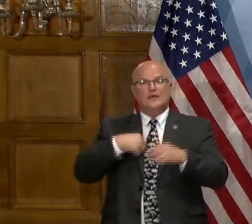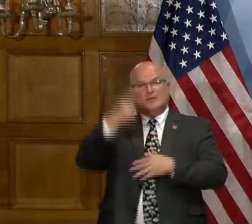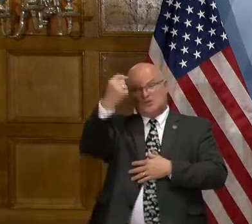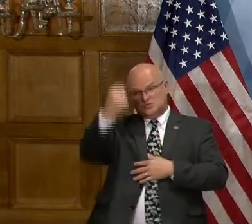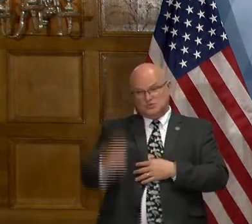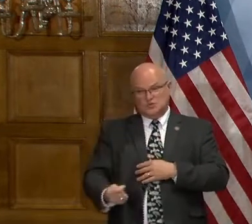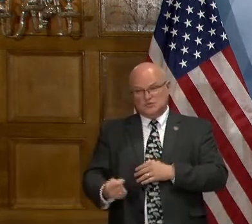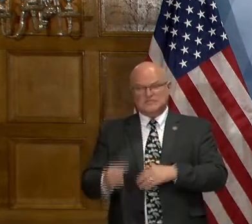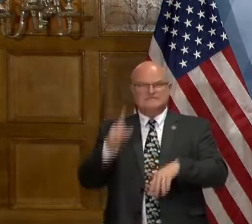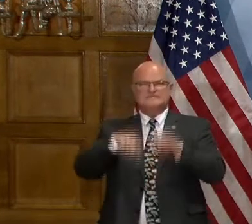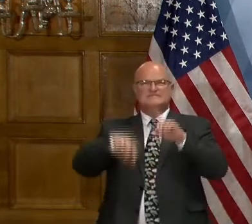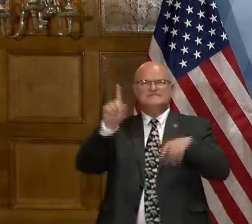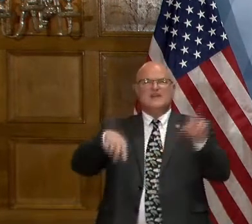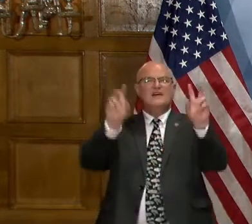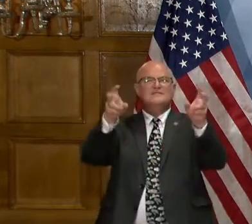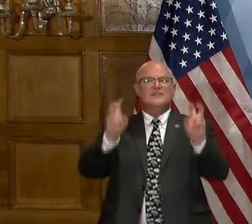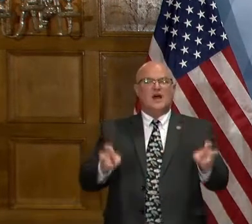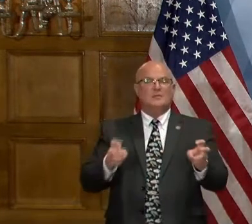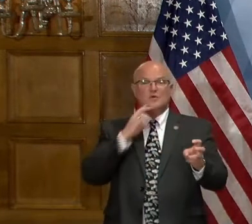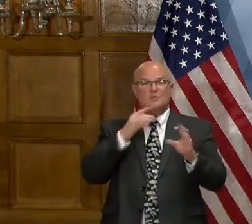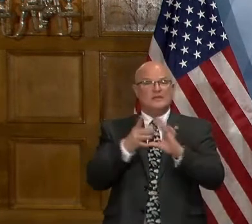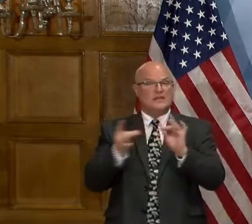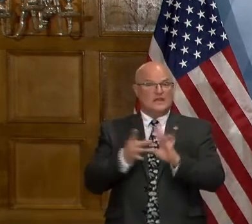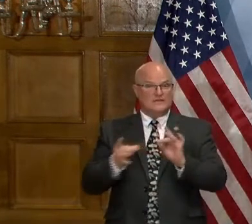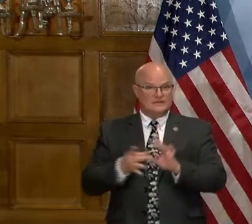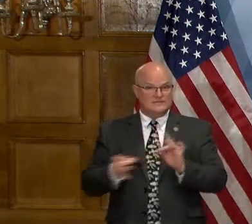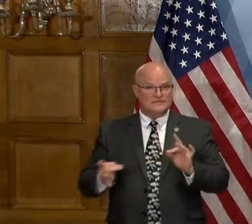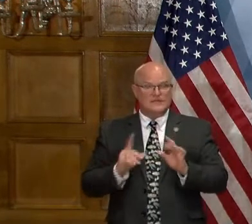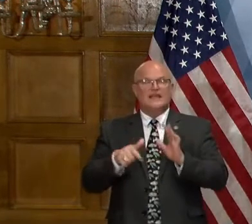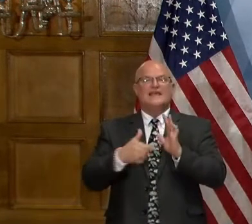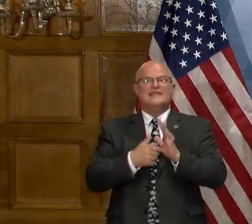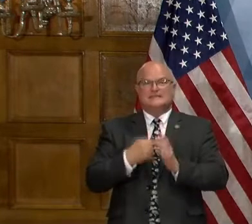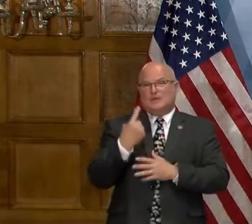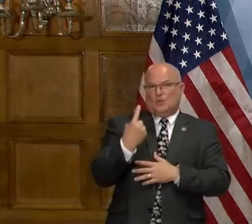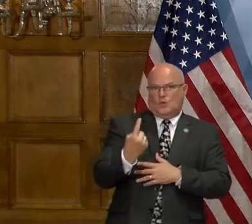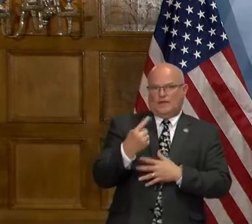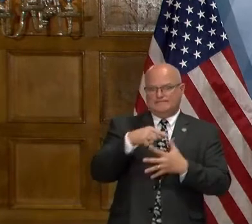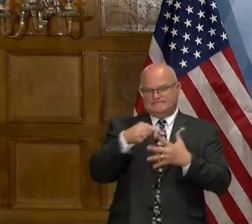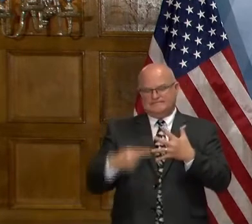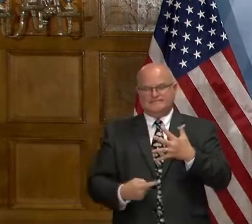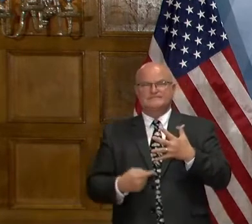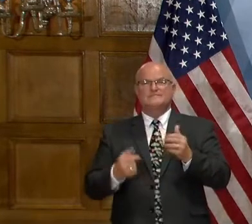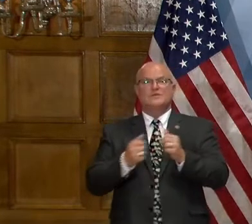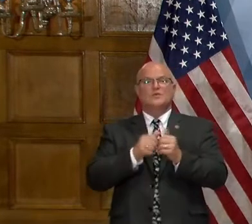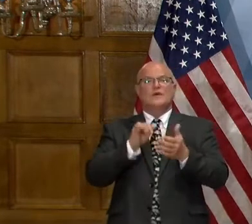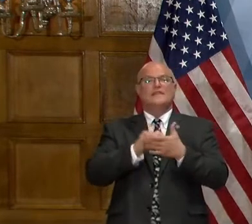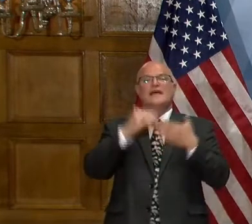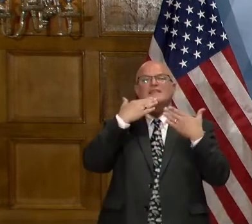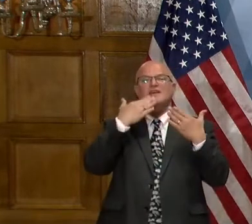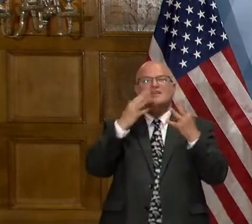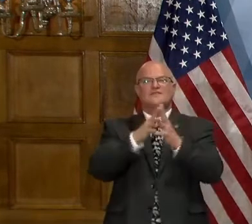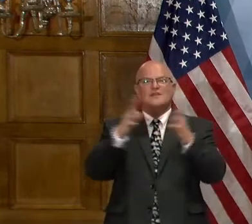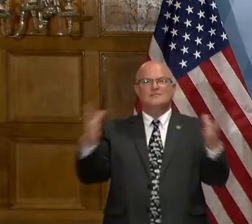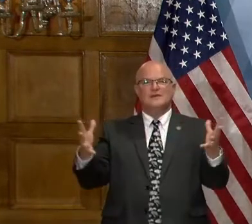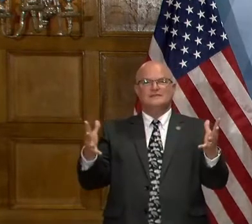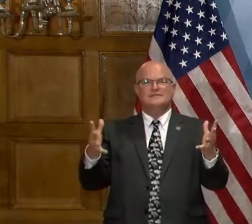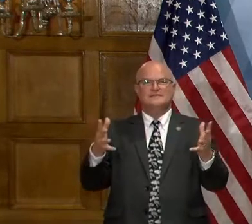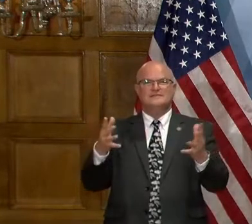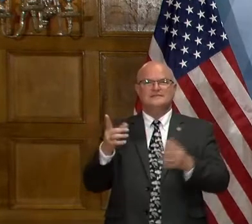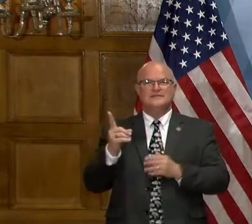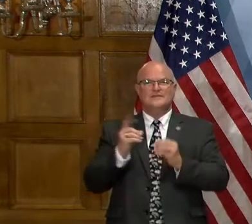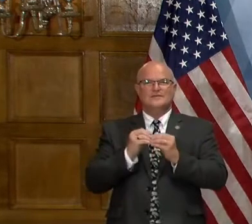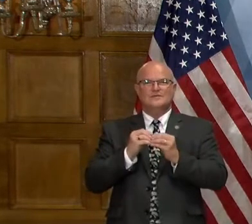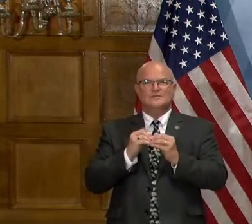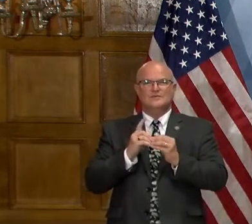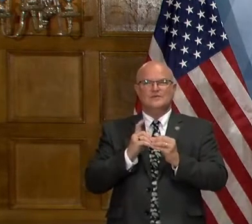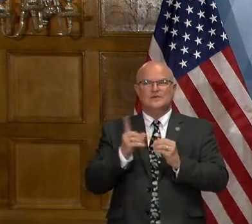Tuesday, there'll be a variety of topics that will be covered, this being one of them. With that, thank you all very much, and glad to have